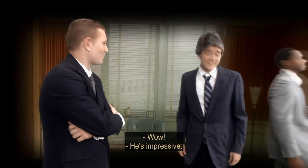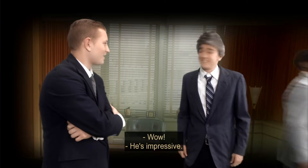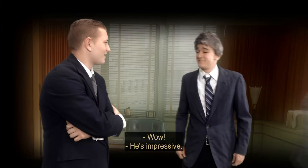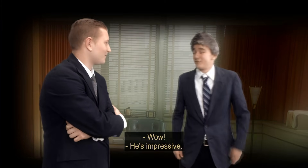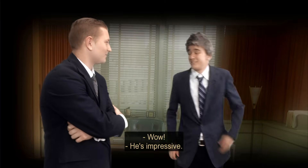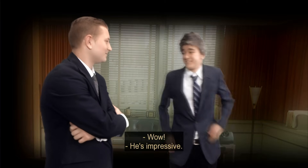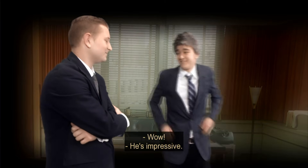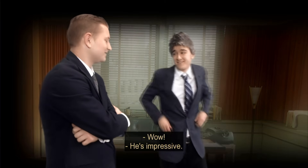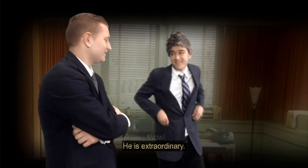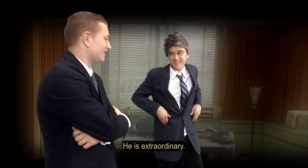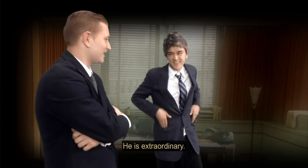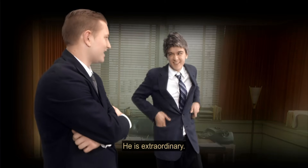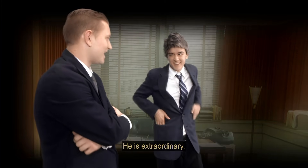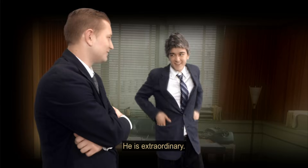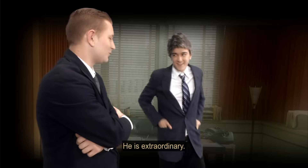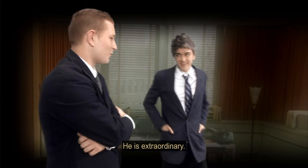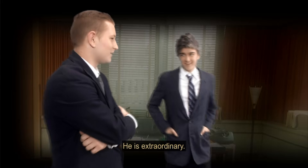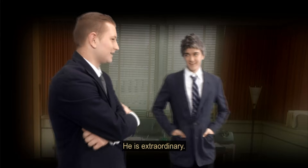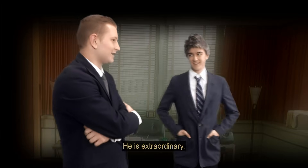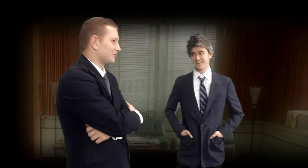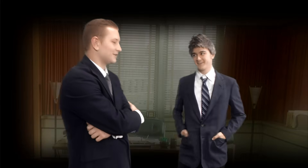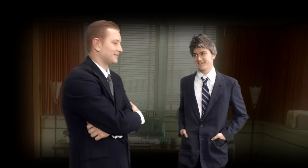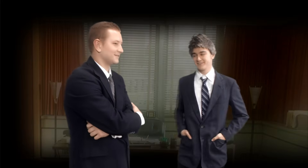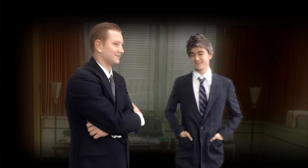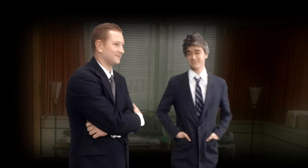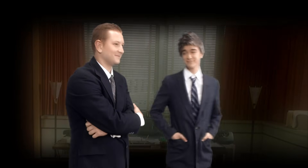Wow. He's impressive. He is extraordinary.